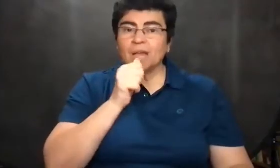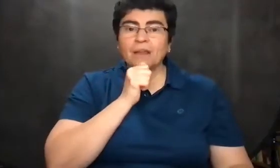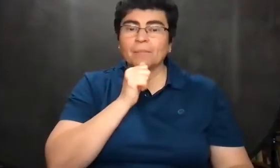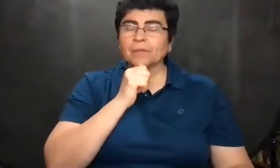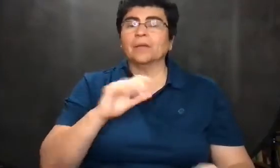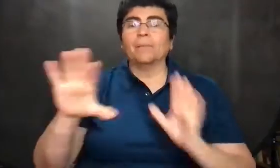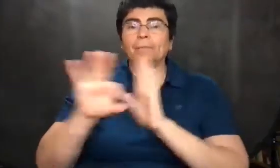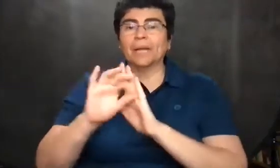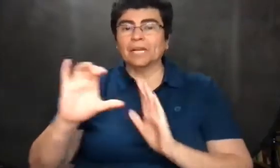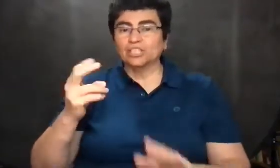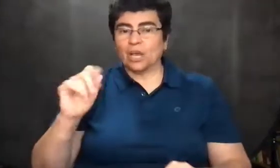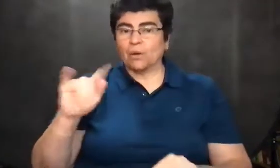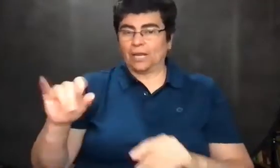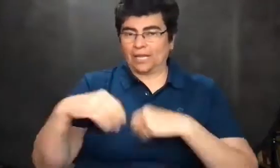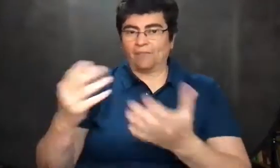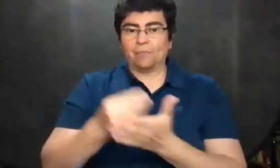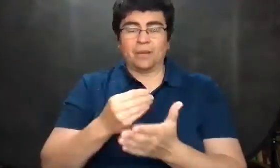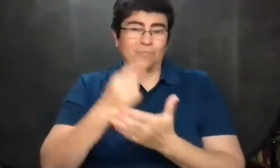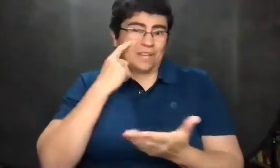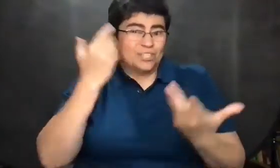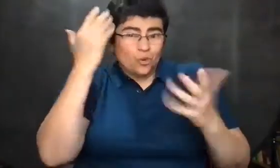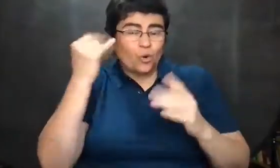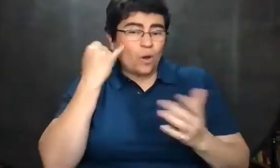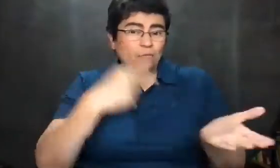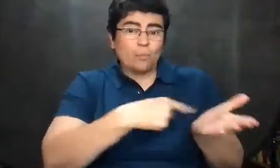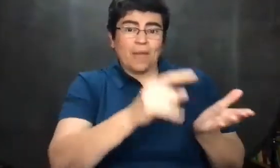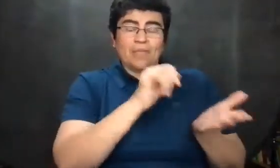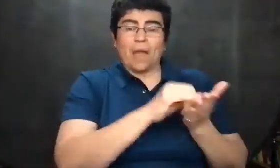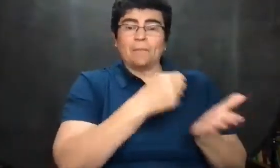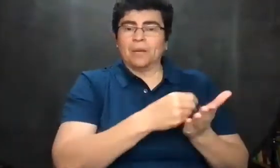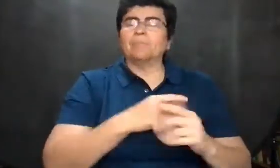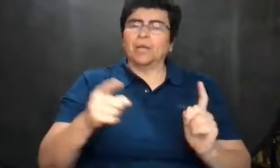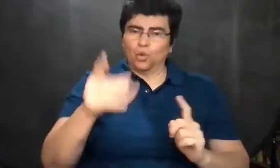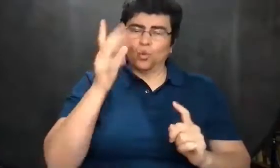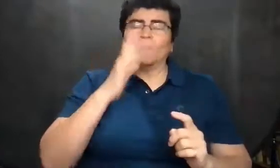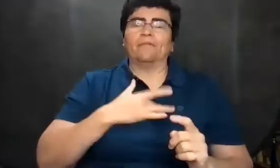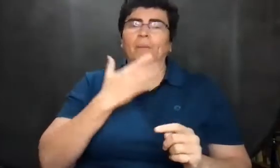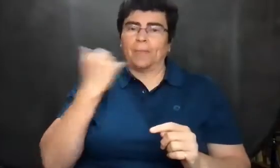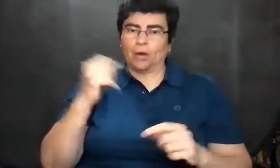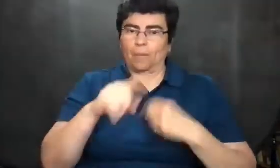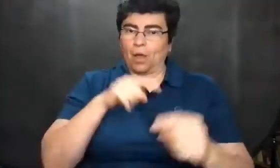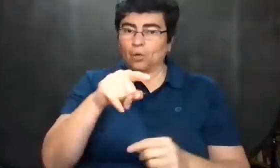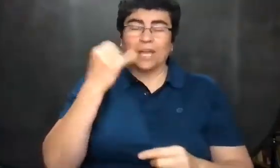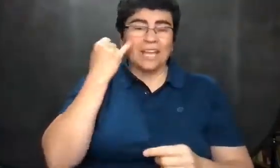money, because you don't know if you paid back that money or not, but it'll make you feel good about you. And if you can't feel good about you, you'll drink